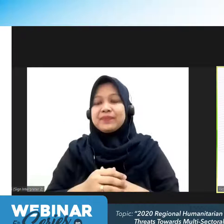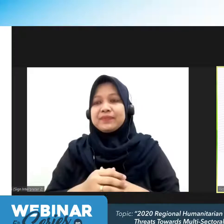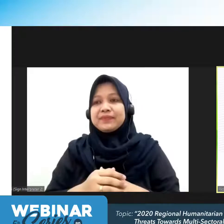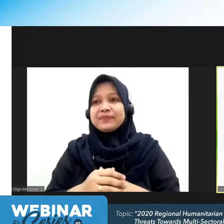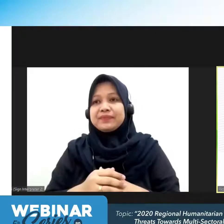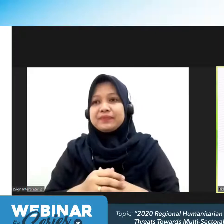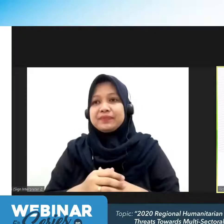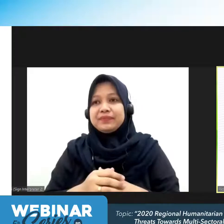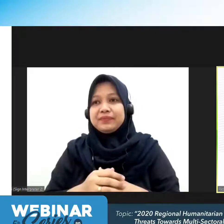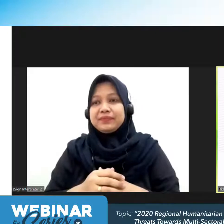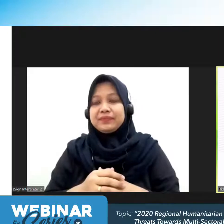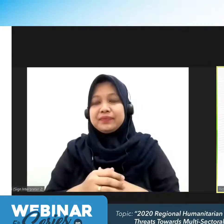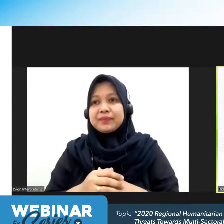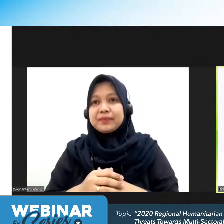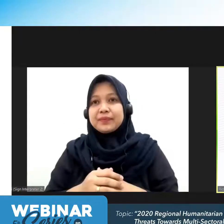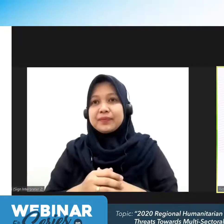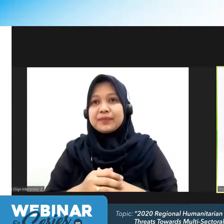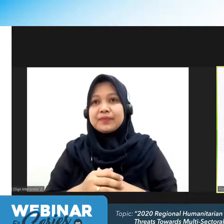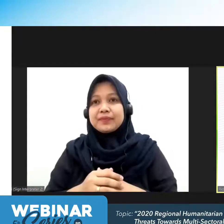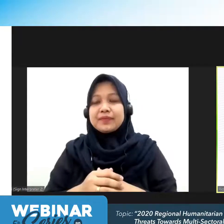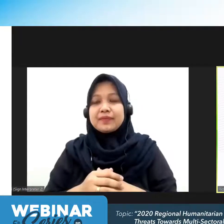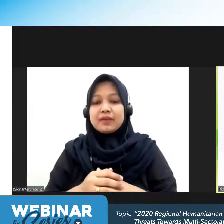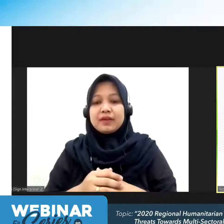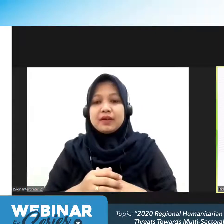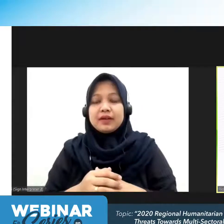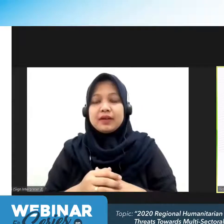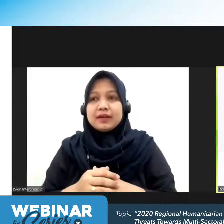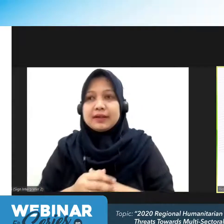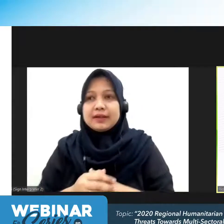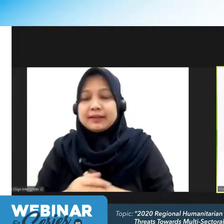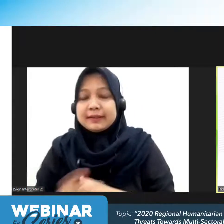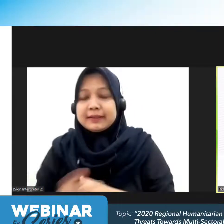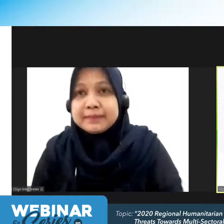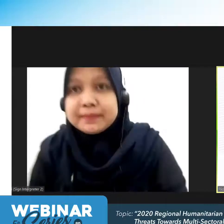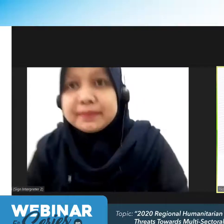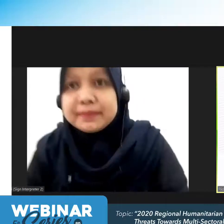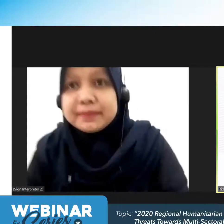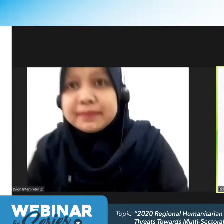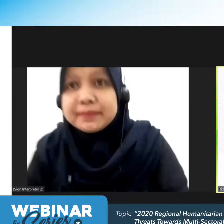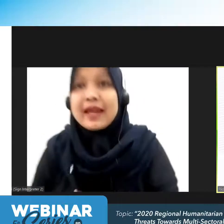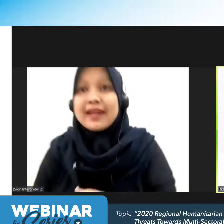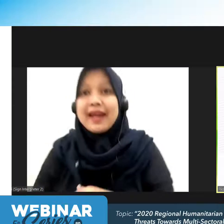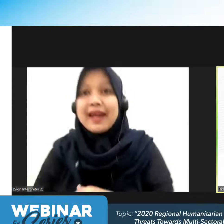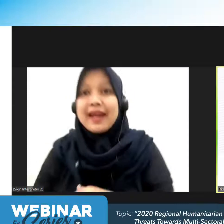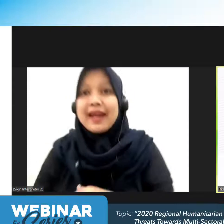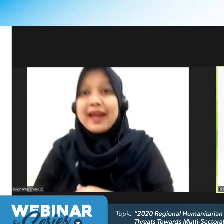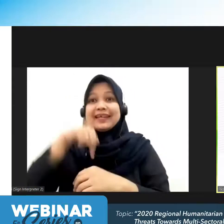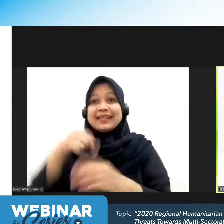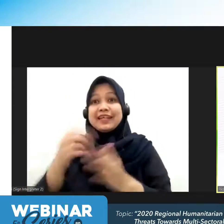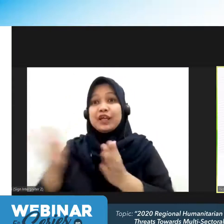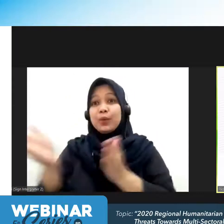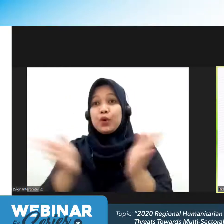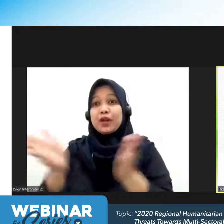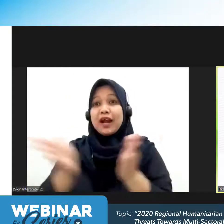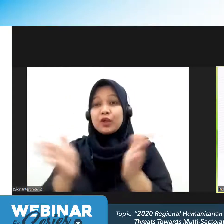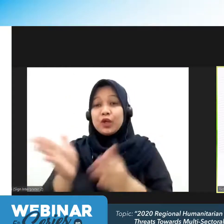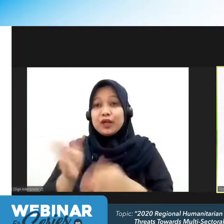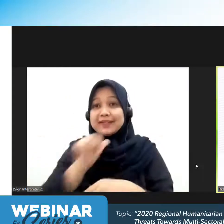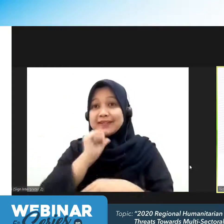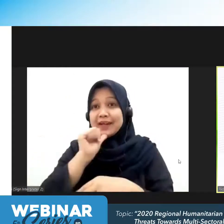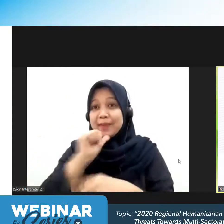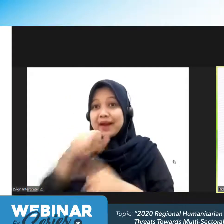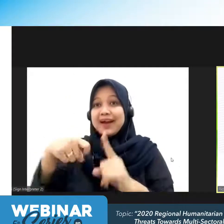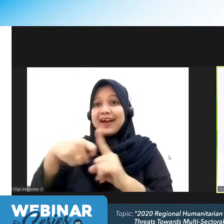attendance form. So the person who are going to moderate today's discussion with all the speakers is Keya